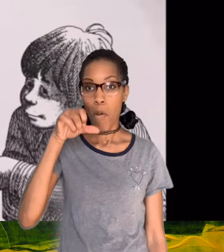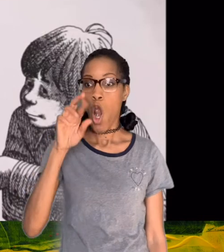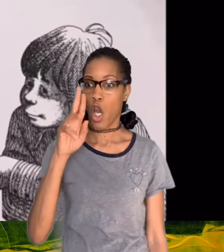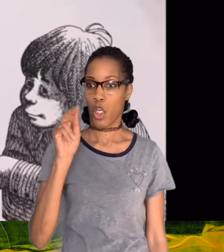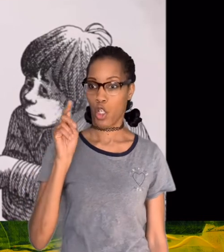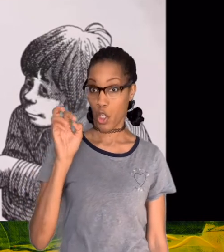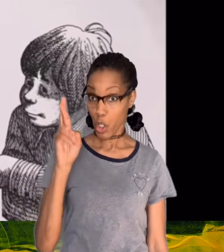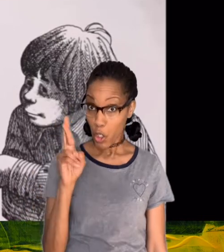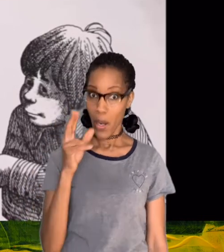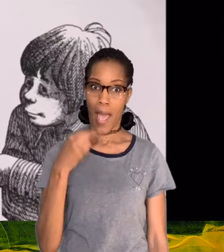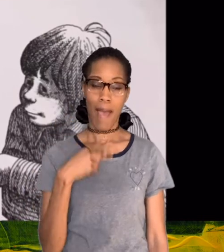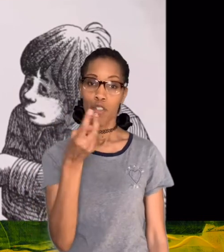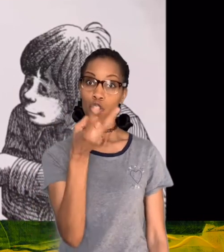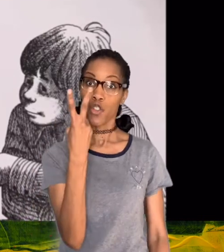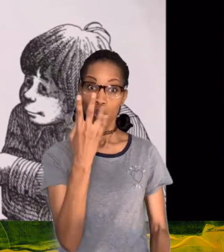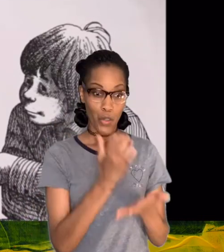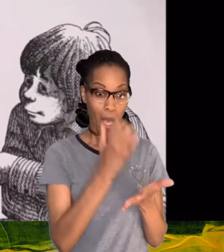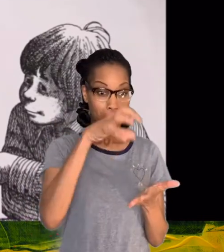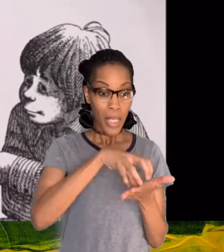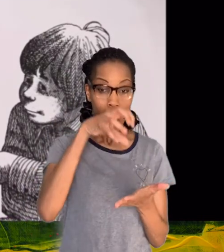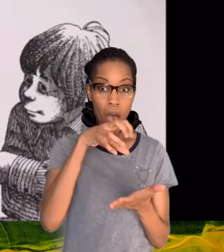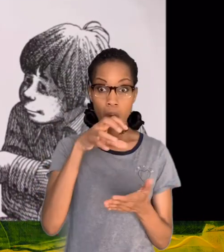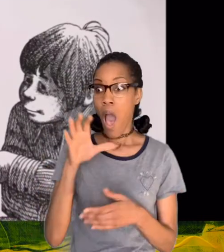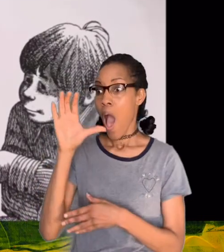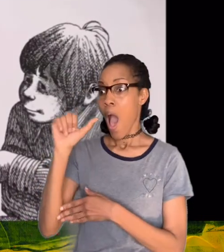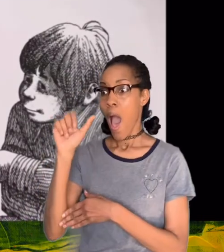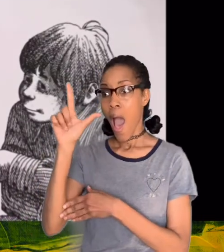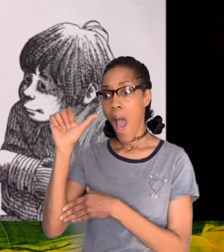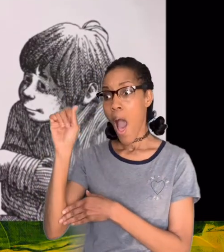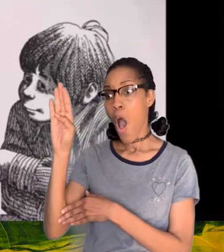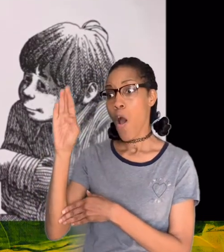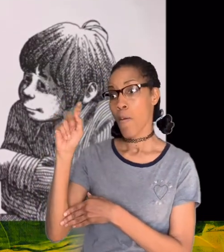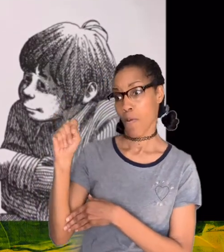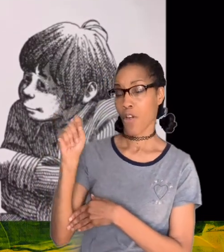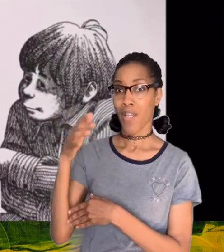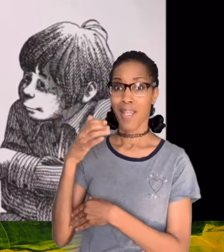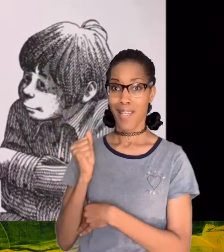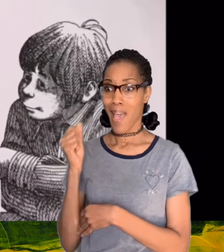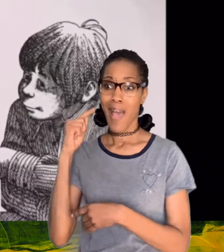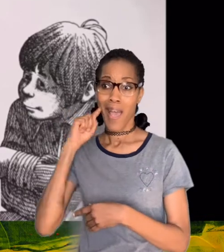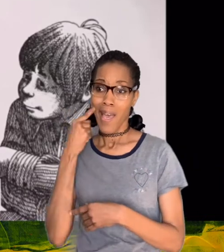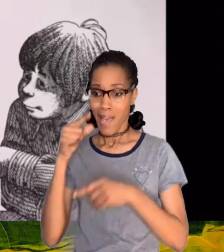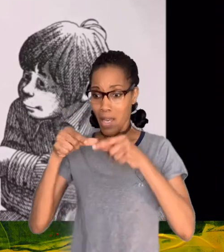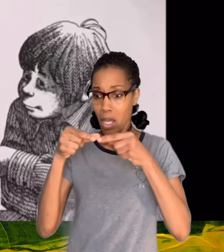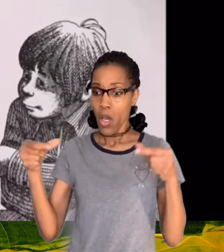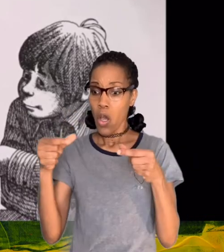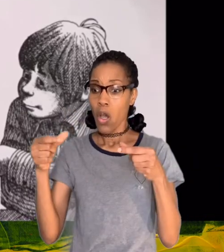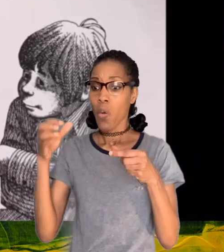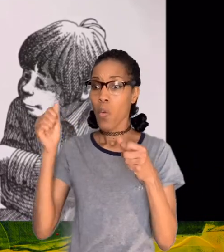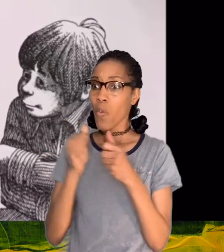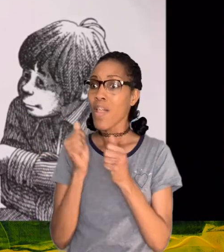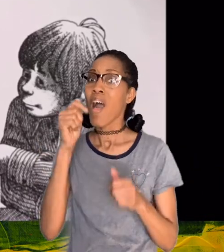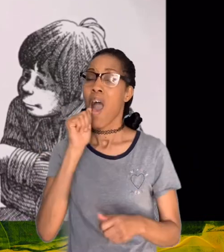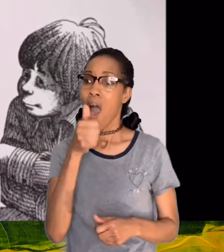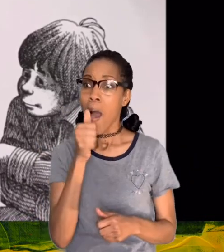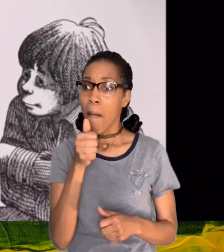cone, the ice cream part falls off the cone part and lands in Australia.